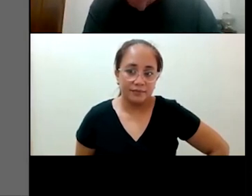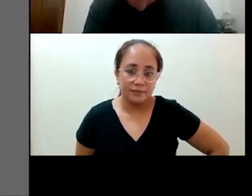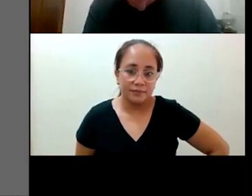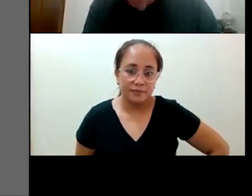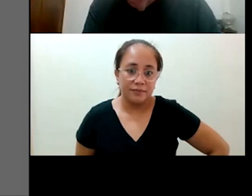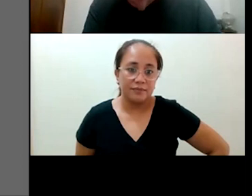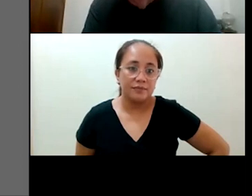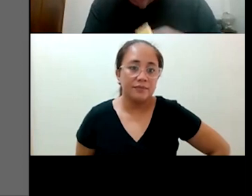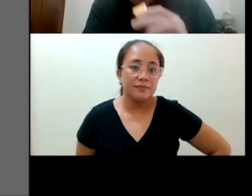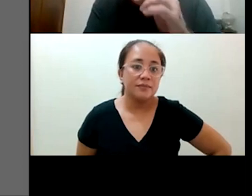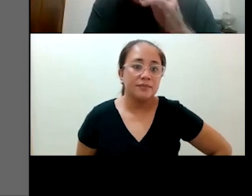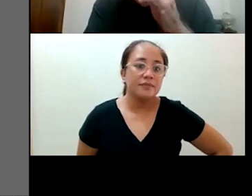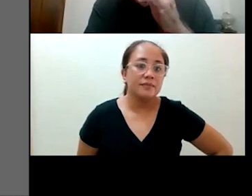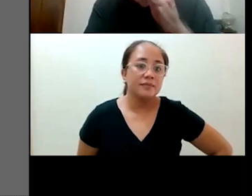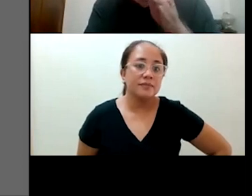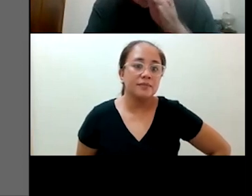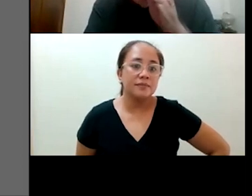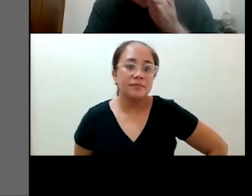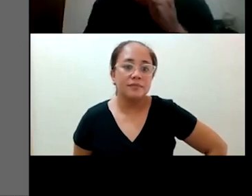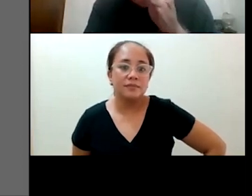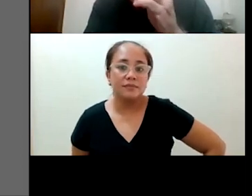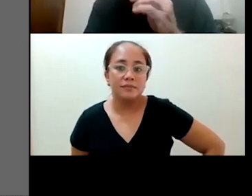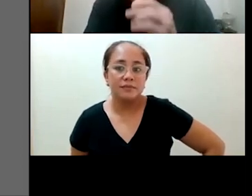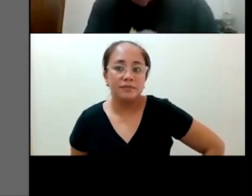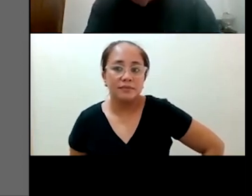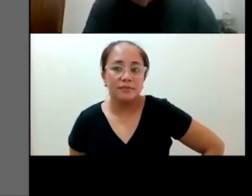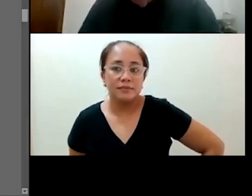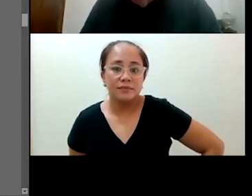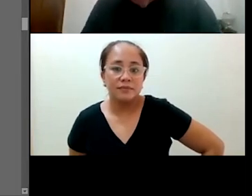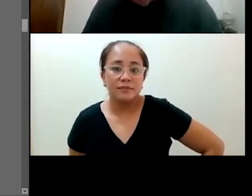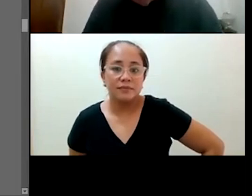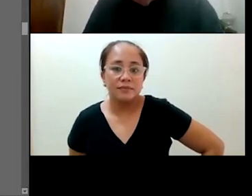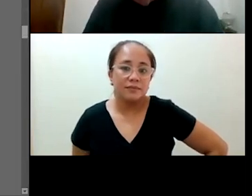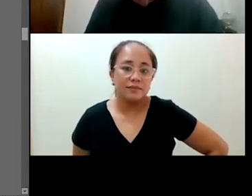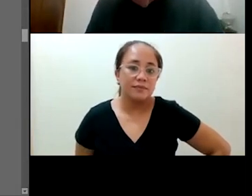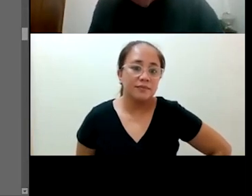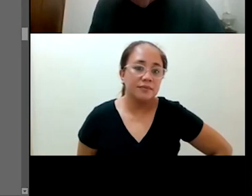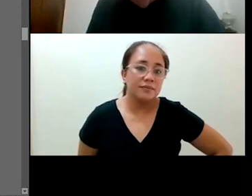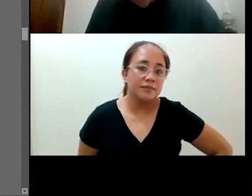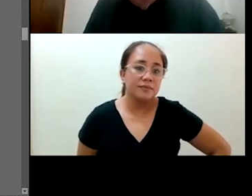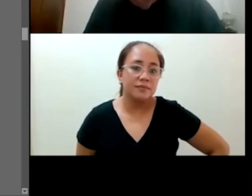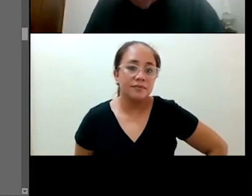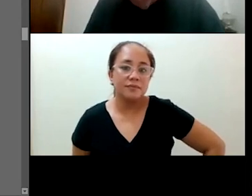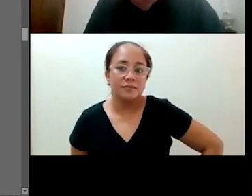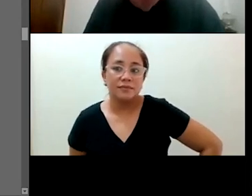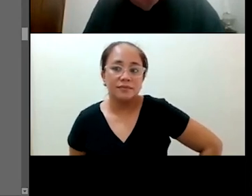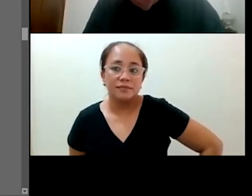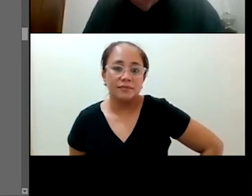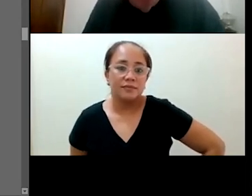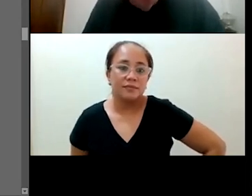And then he different. Mm-hmm. Eat orange, watermelon,